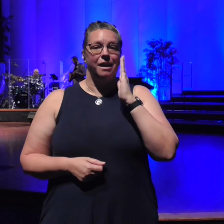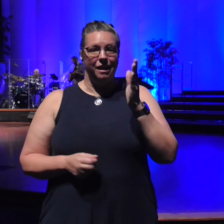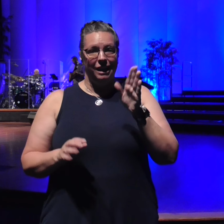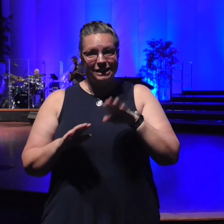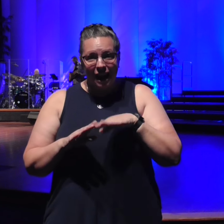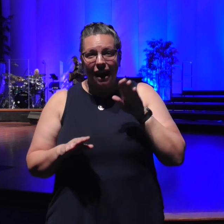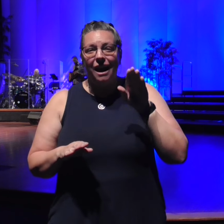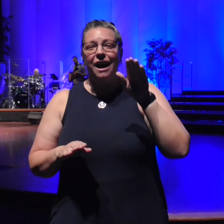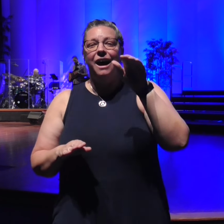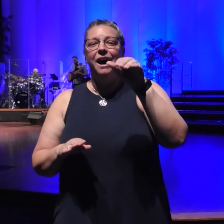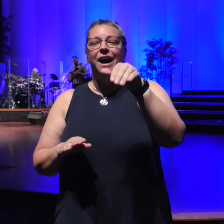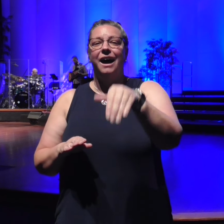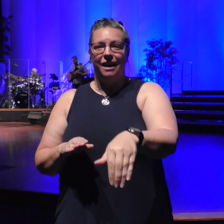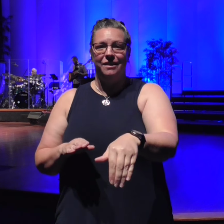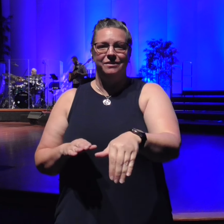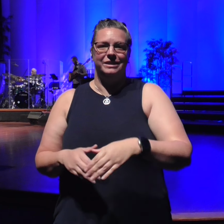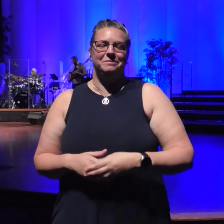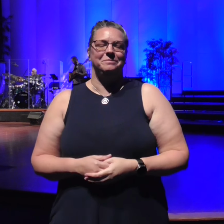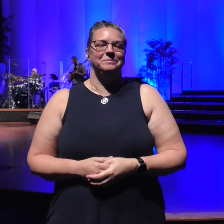I'm diving in